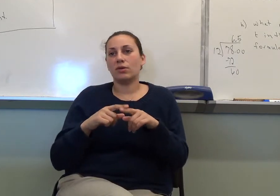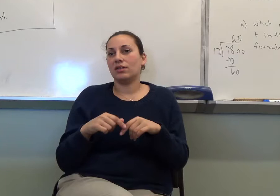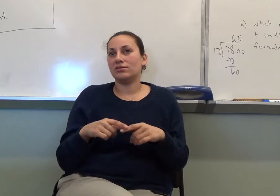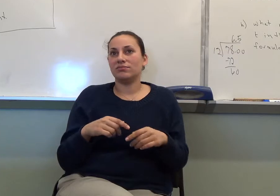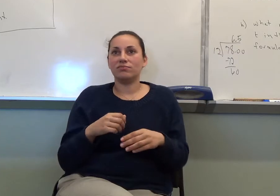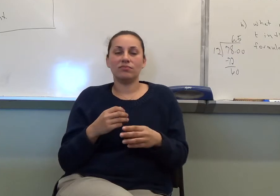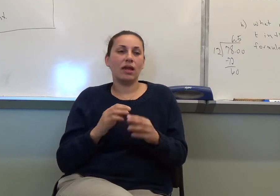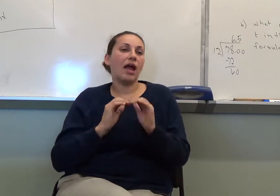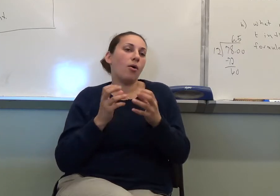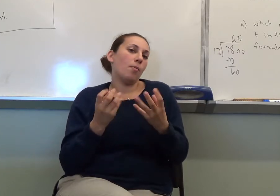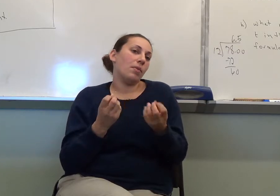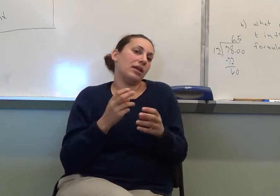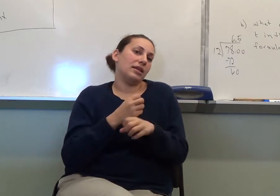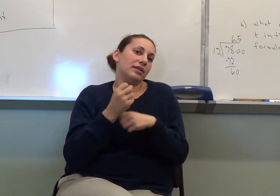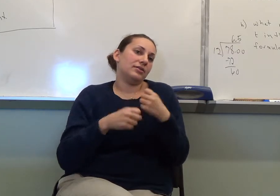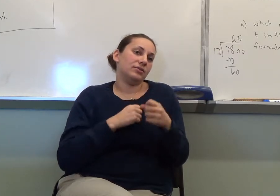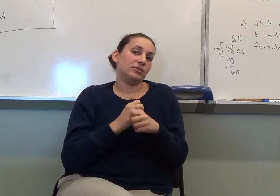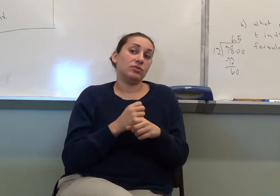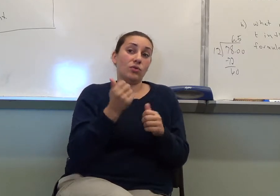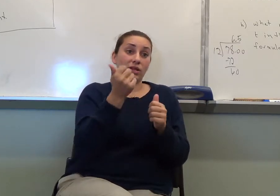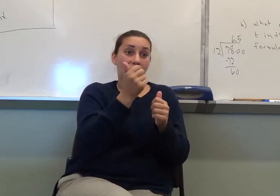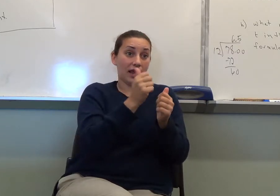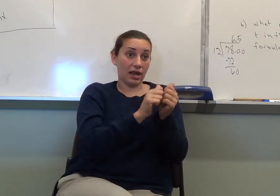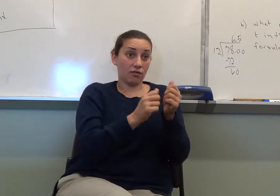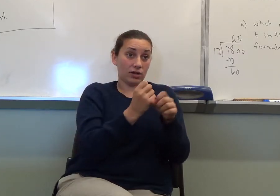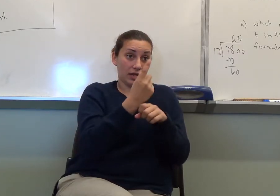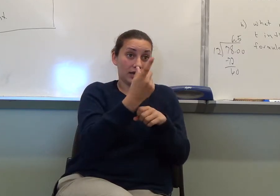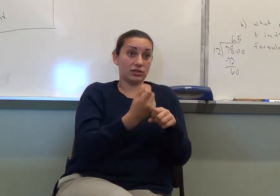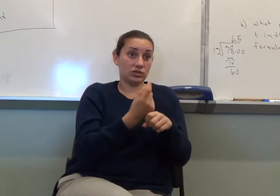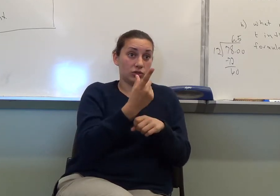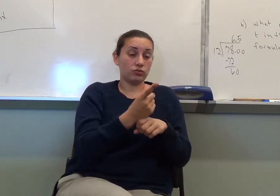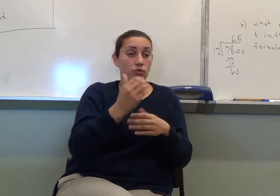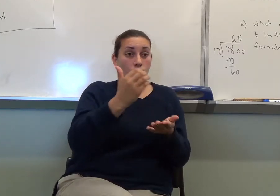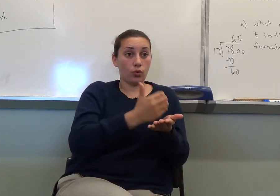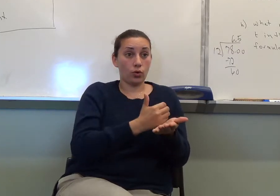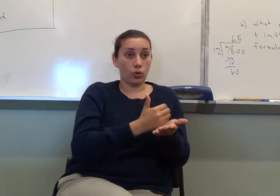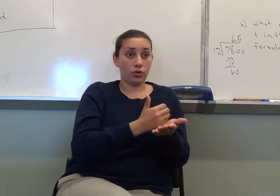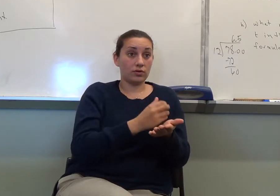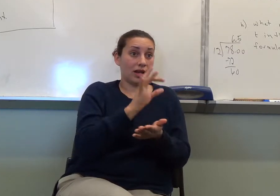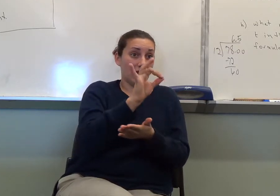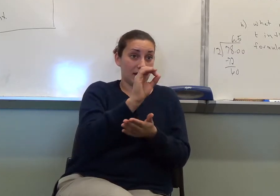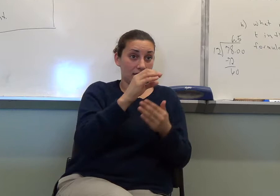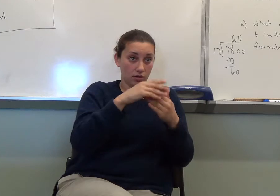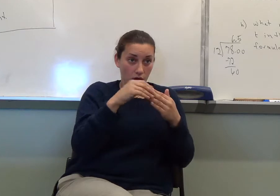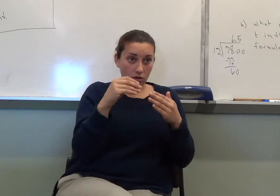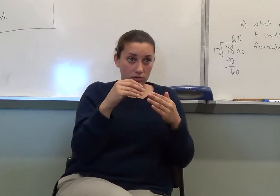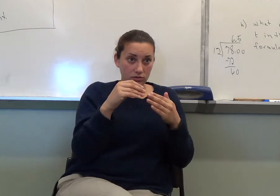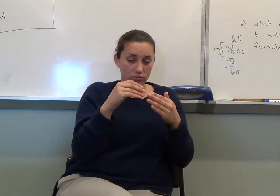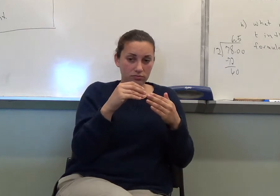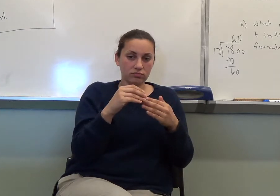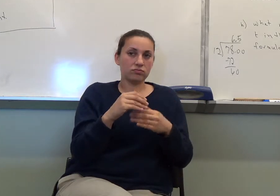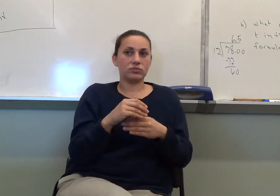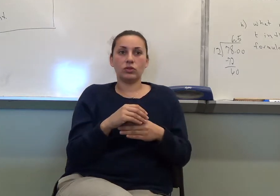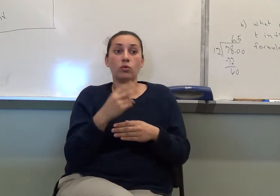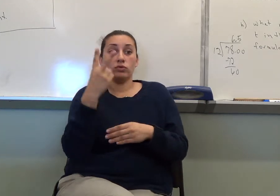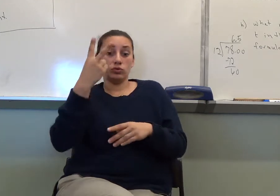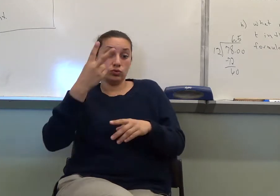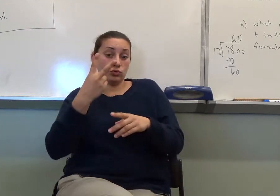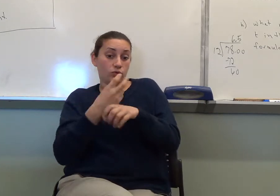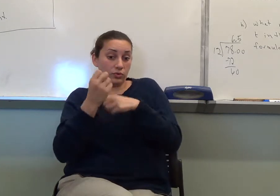$80 each year, so at the end of 3 years, you would have $240 in interest, all right? Now,